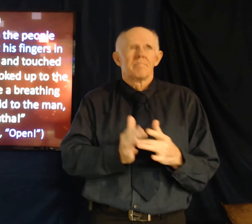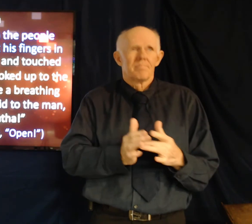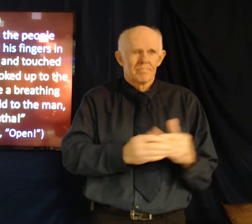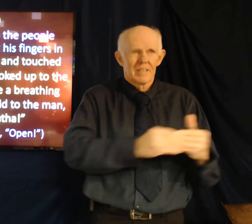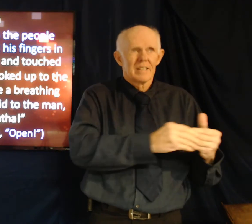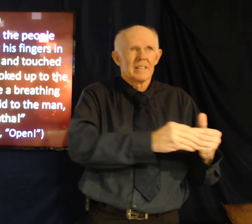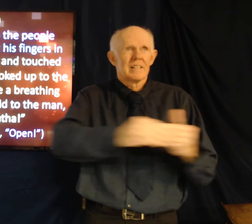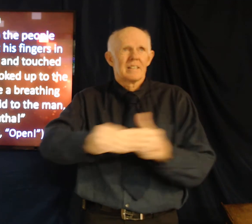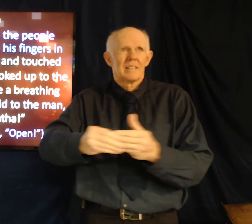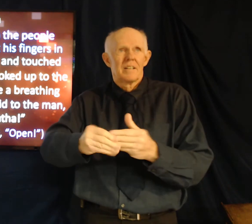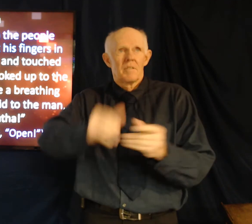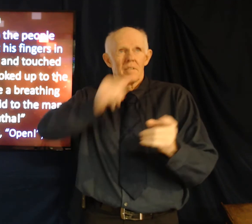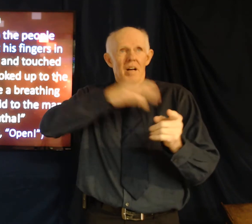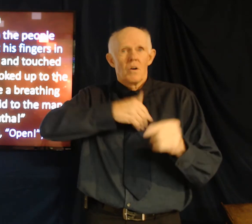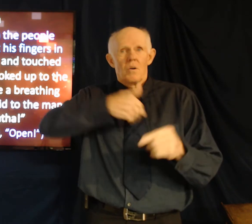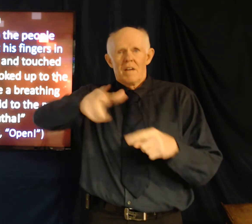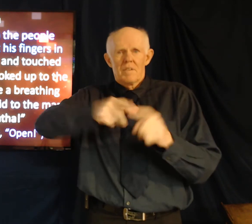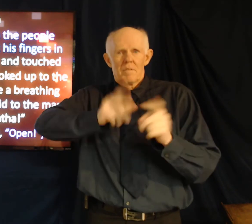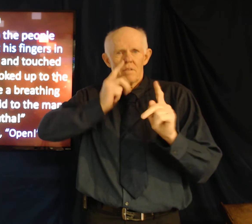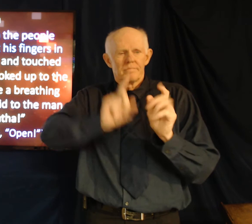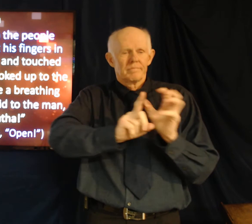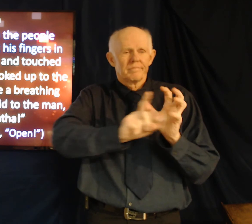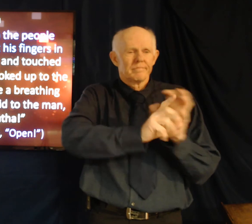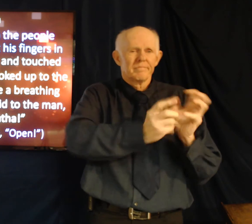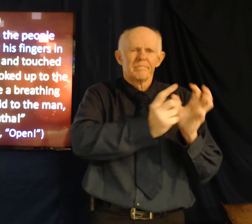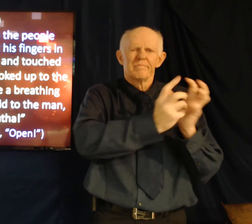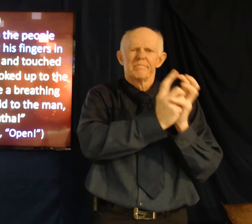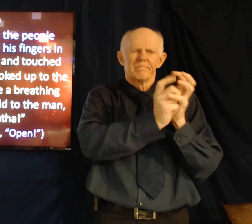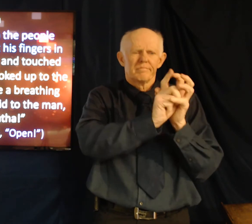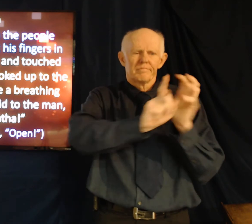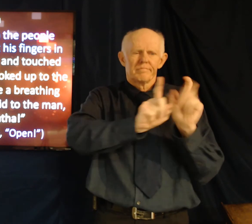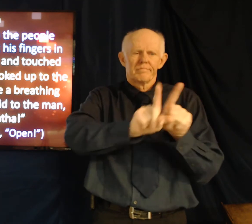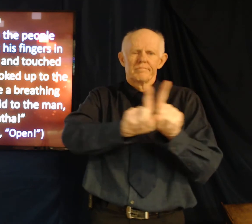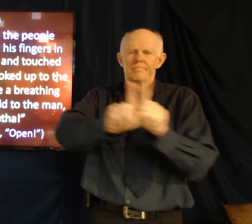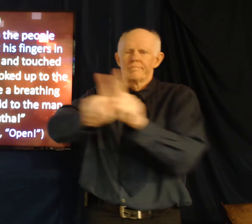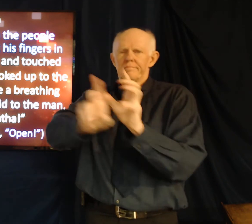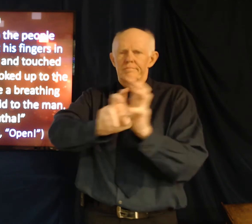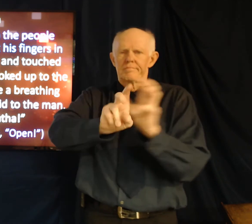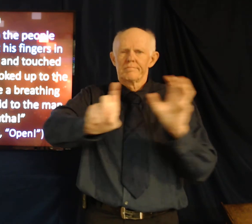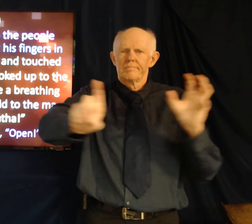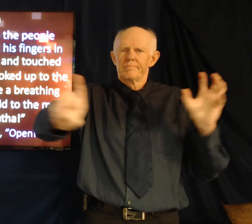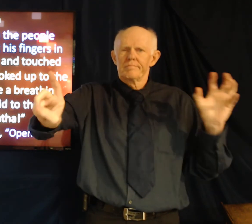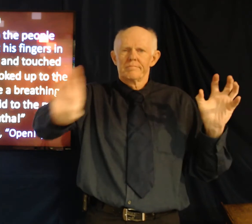Jesus led the man away from the people to be alone